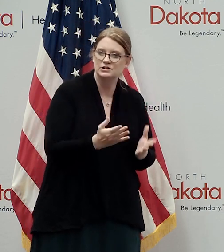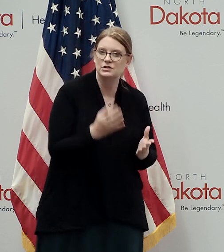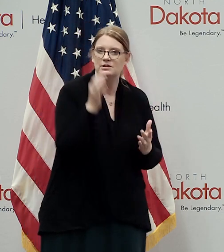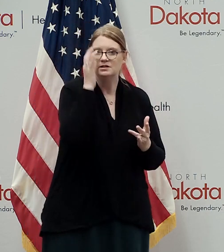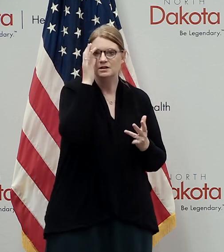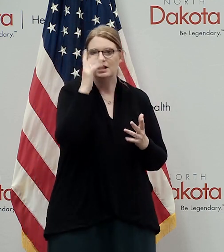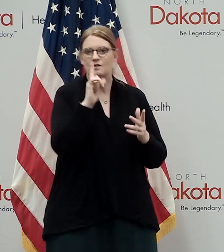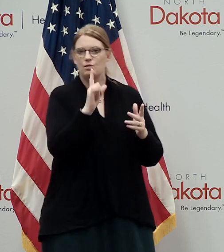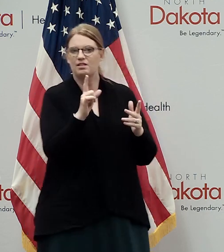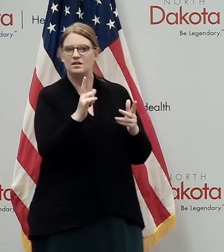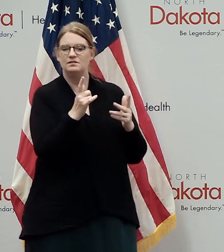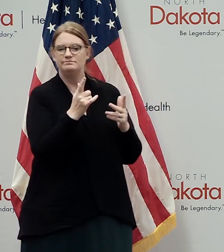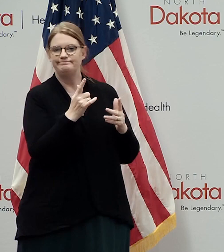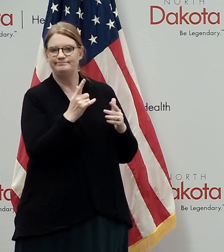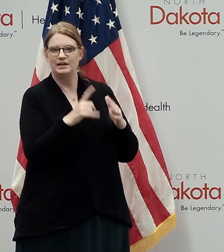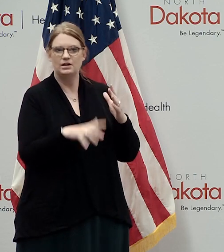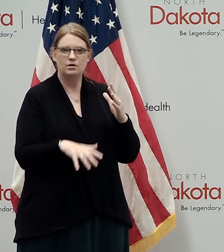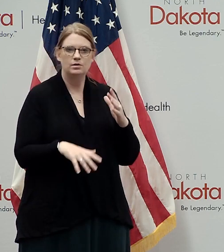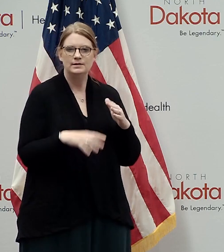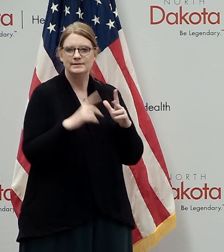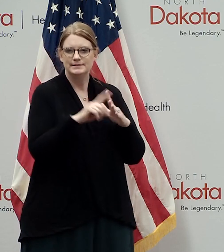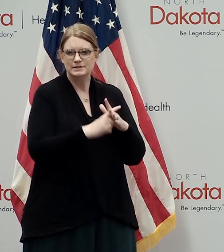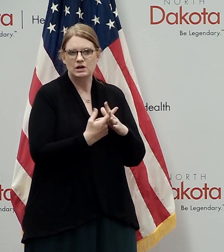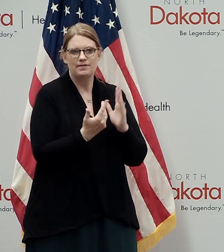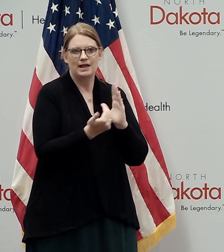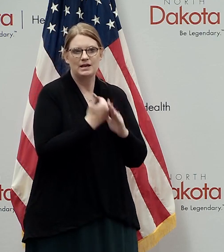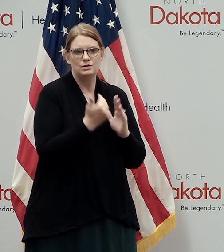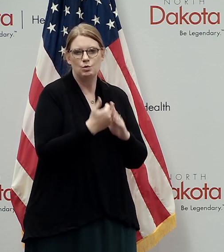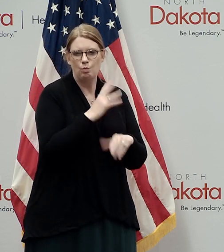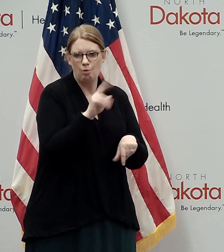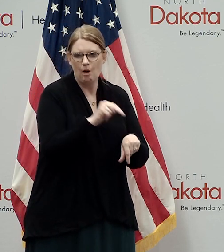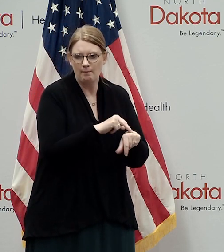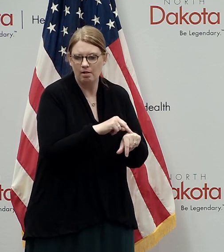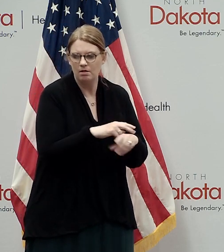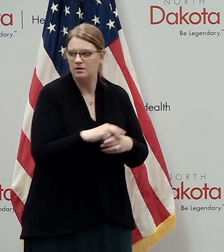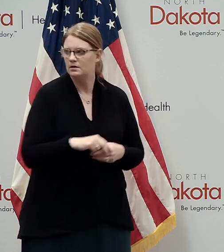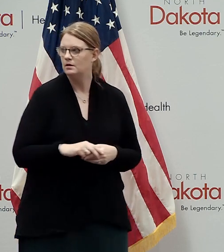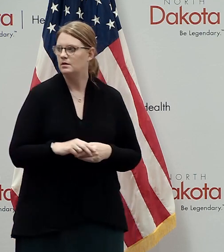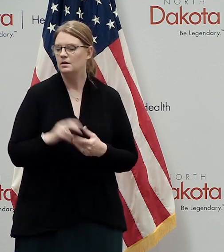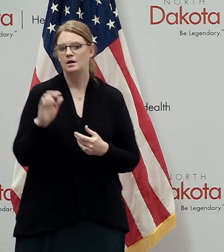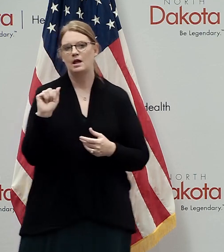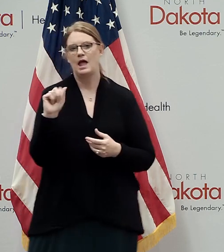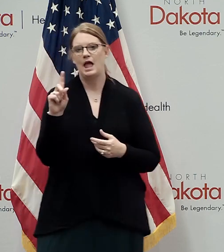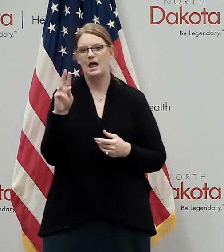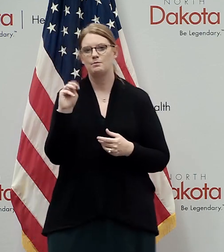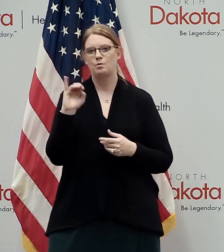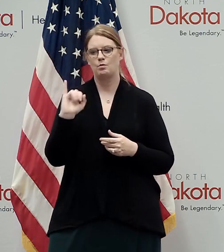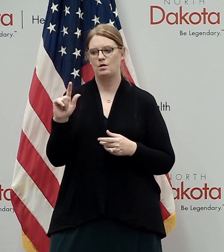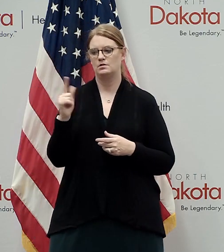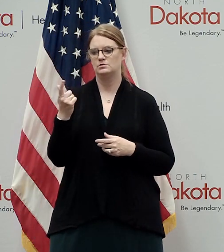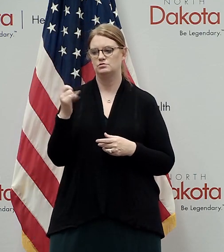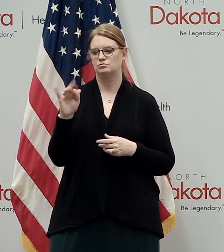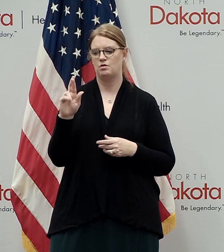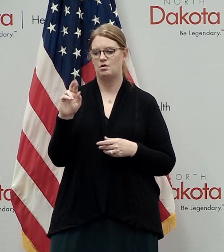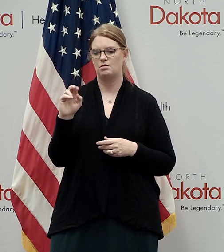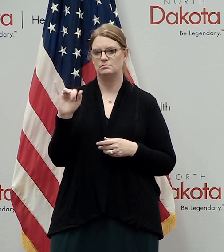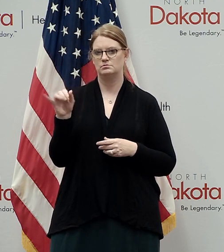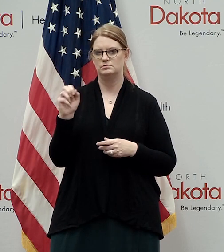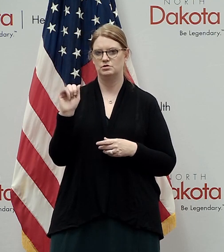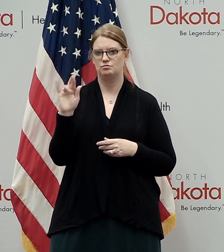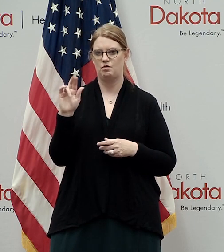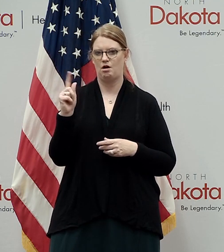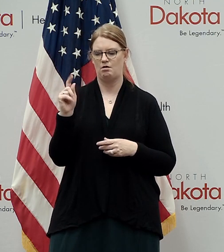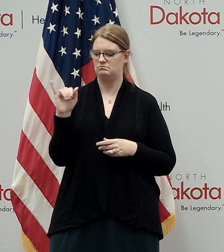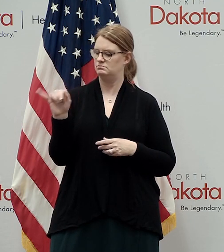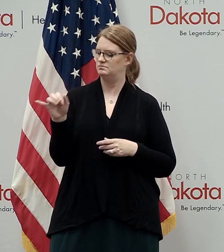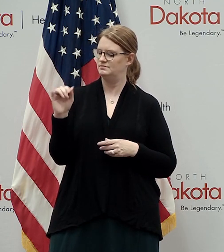towards the new normal with an extra layer of security. It was mentioned by Admiral General Giroir yesterday during the White House